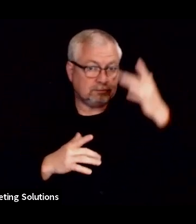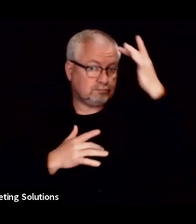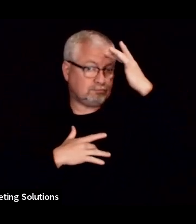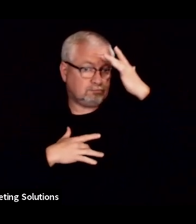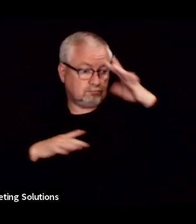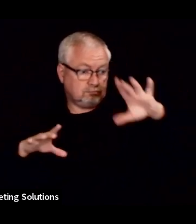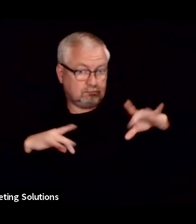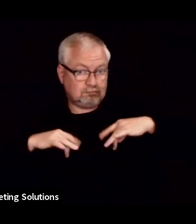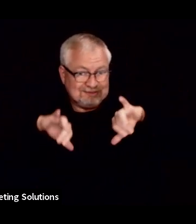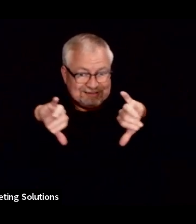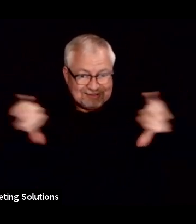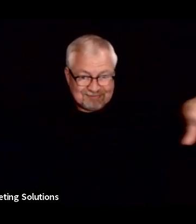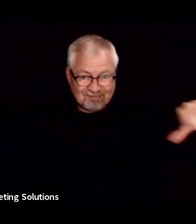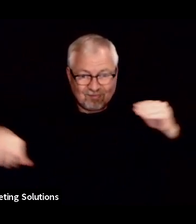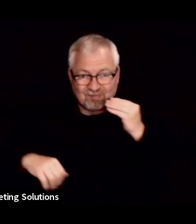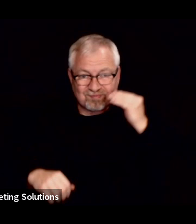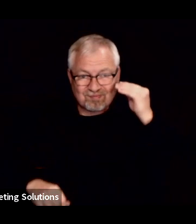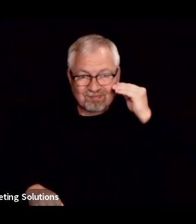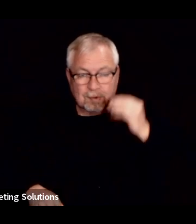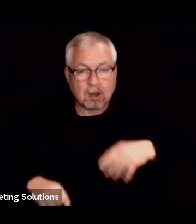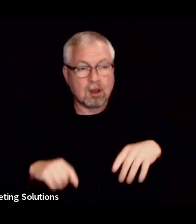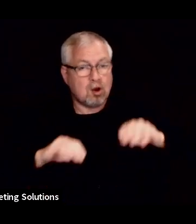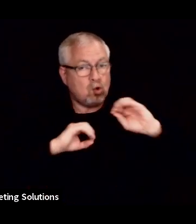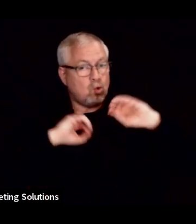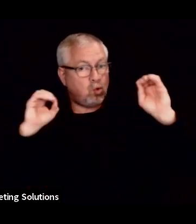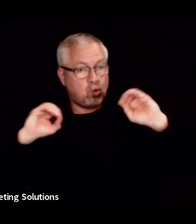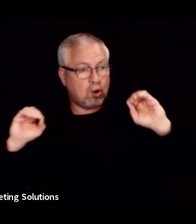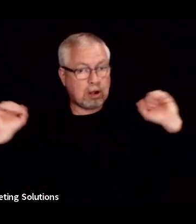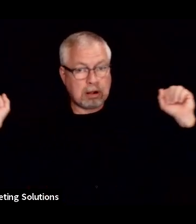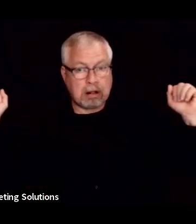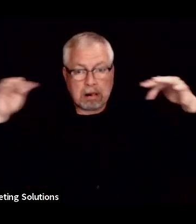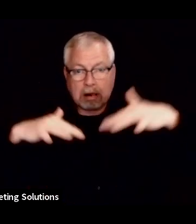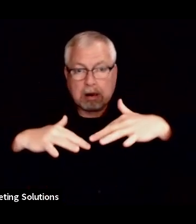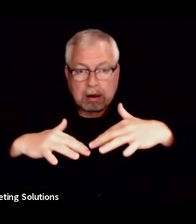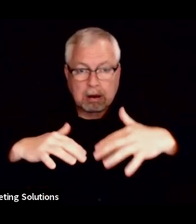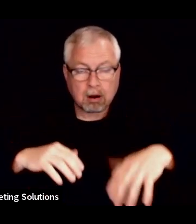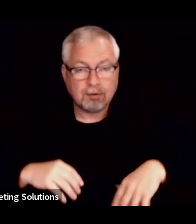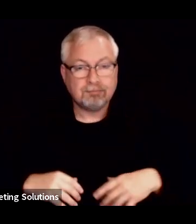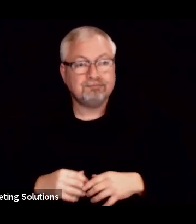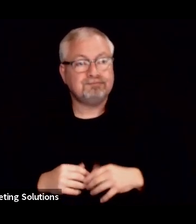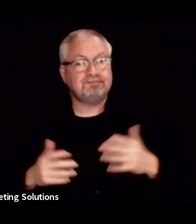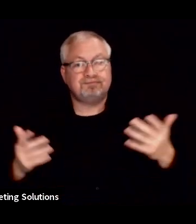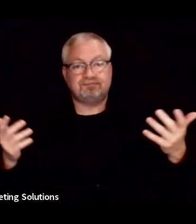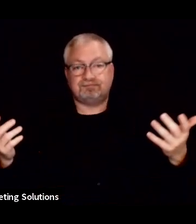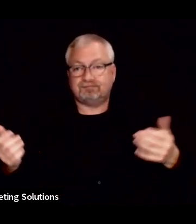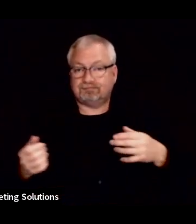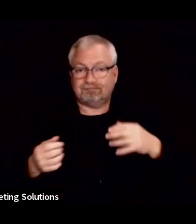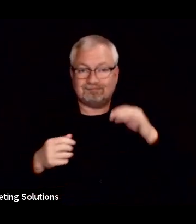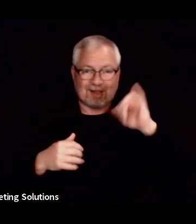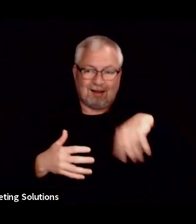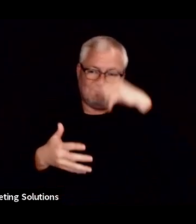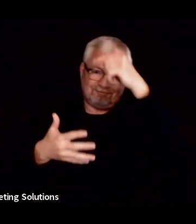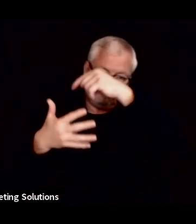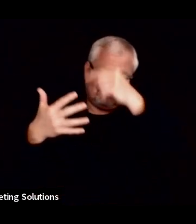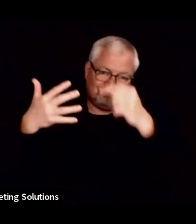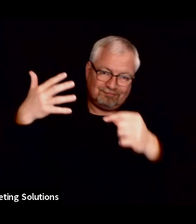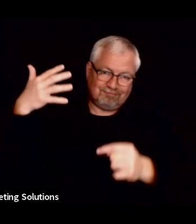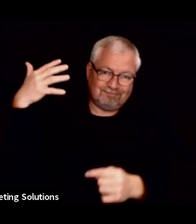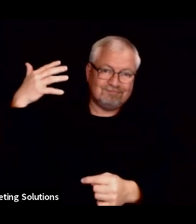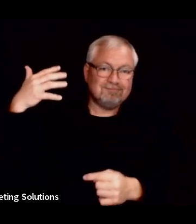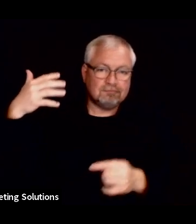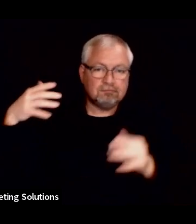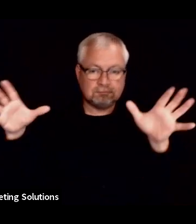large gatherings and not going out when you're sick, all those things in combination really make a pretty dramatic